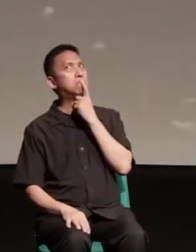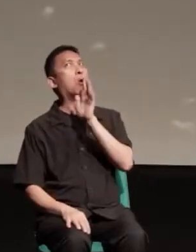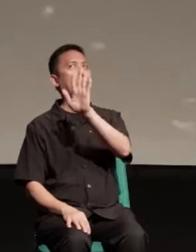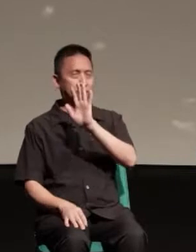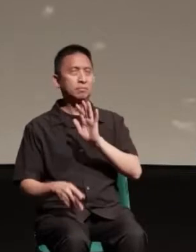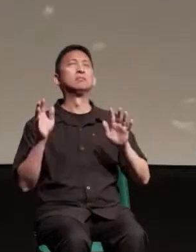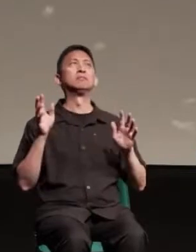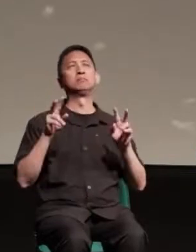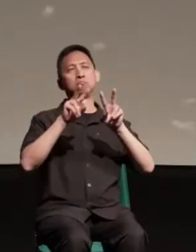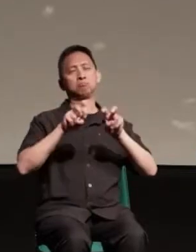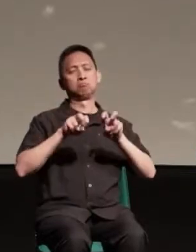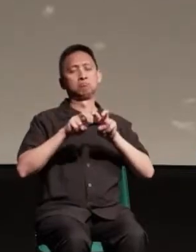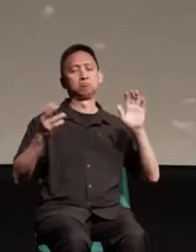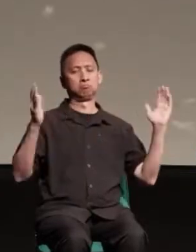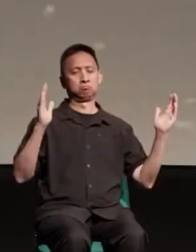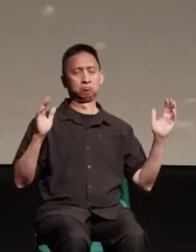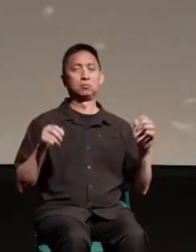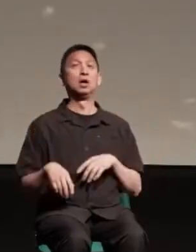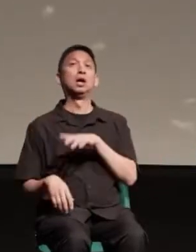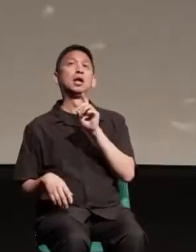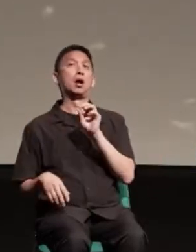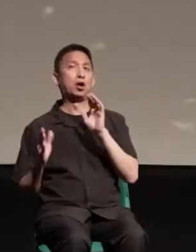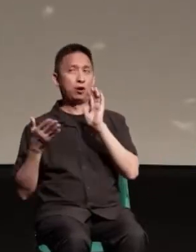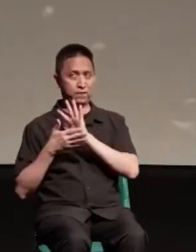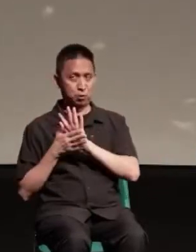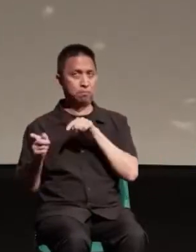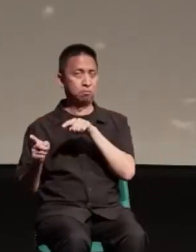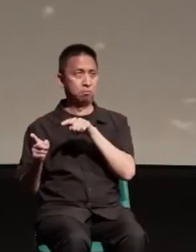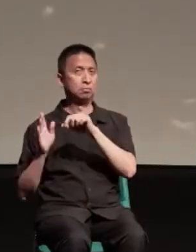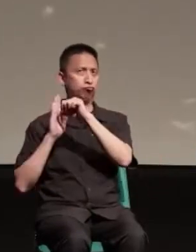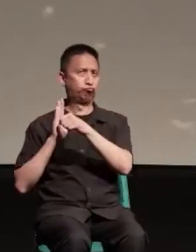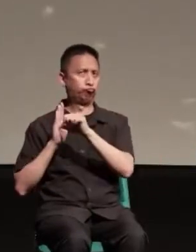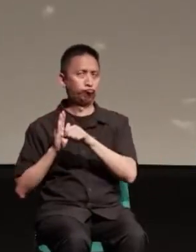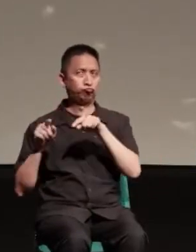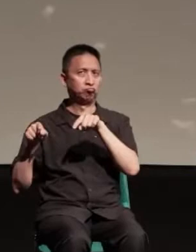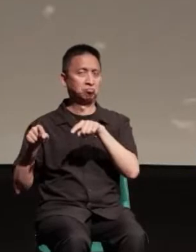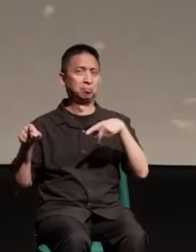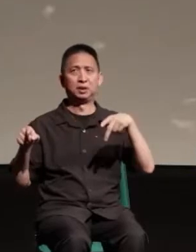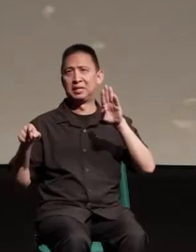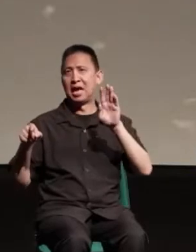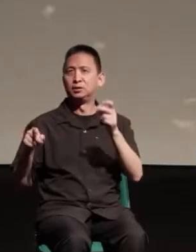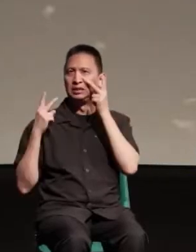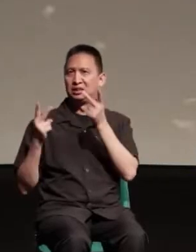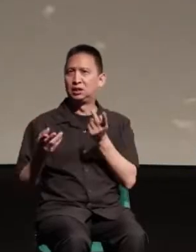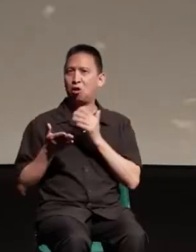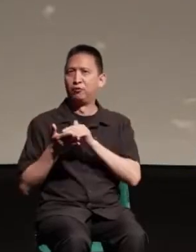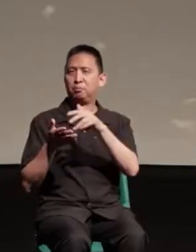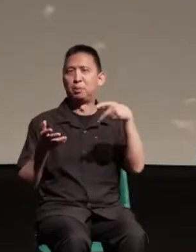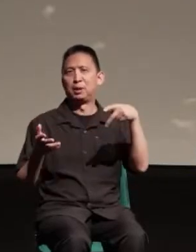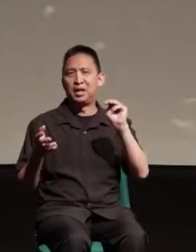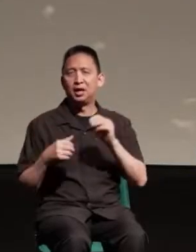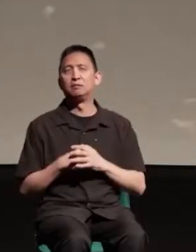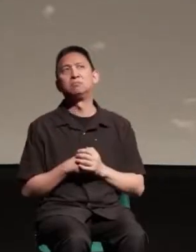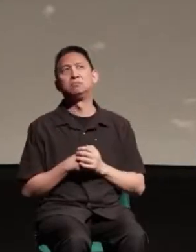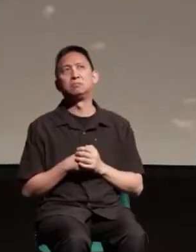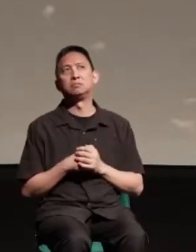primarily what we see is documentary film. That's a long-form documentary film that's showcased on PBS and within public media. But